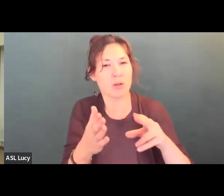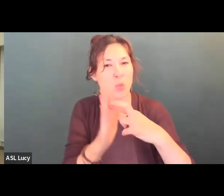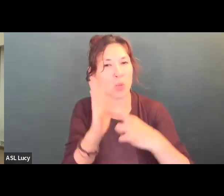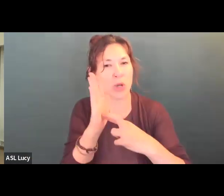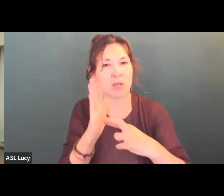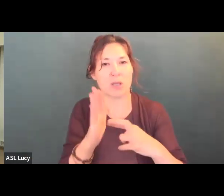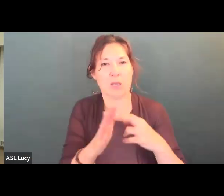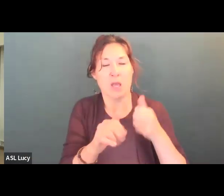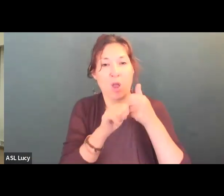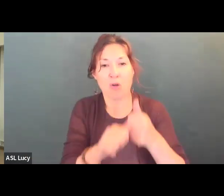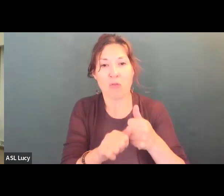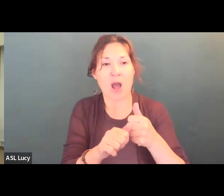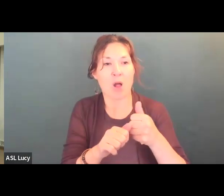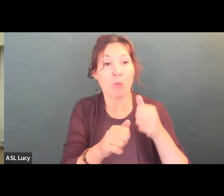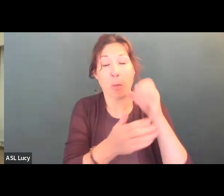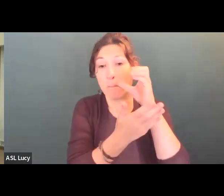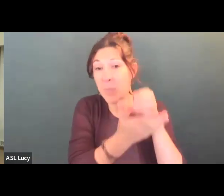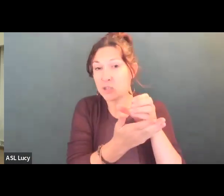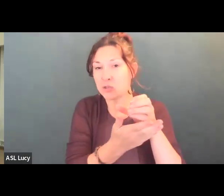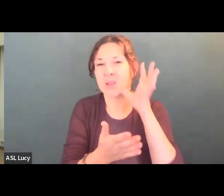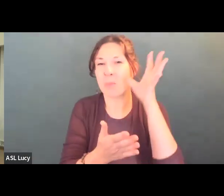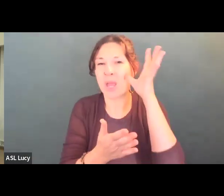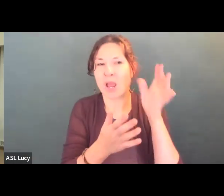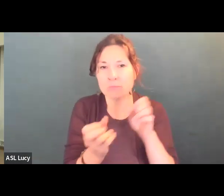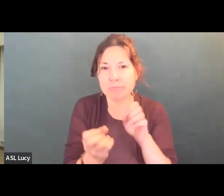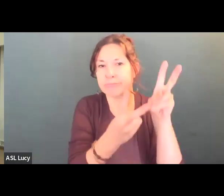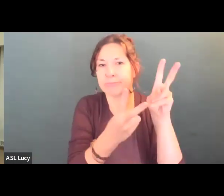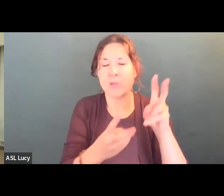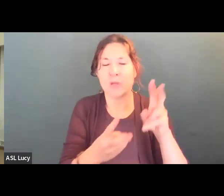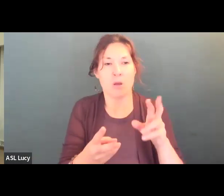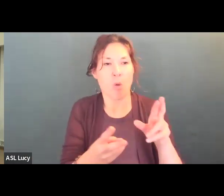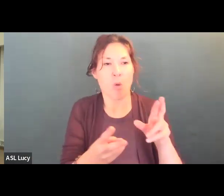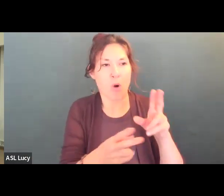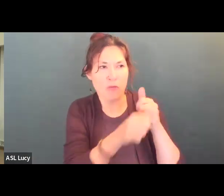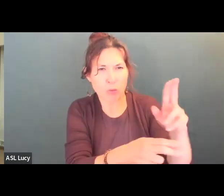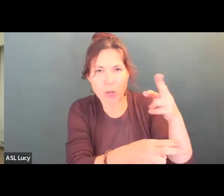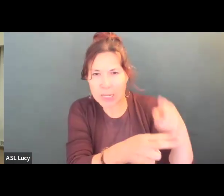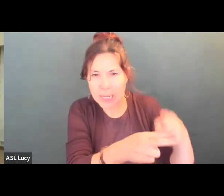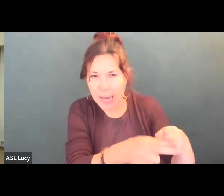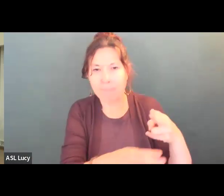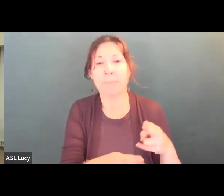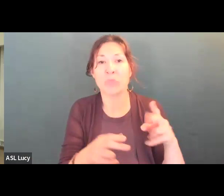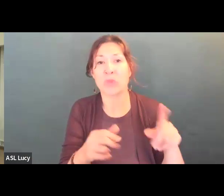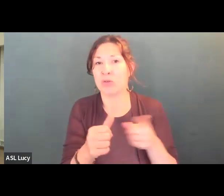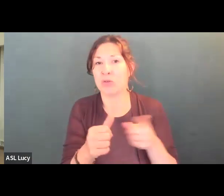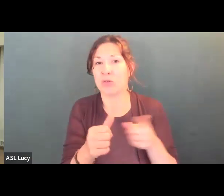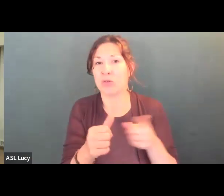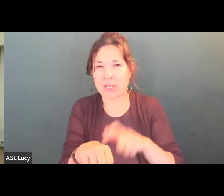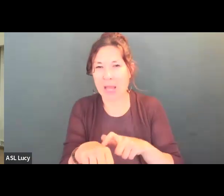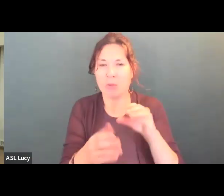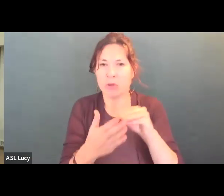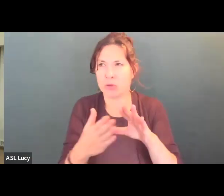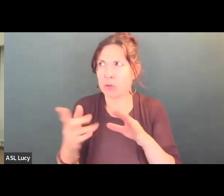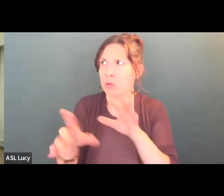picture that the parent has uploaded or by the student's name. So that first couple of times as the drivers are getting used to the